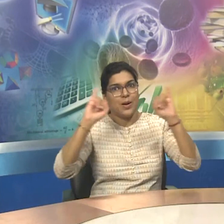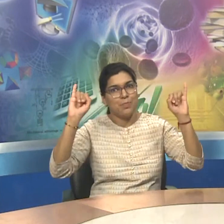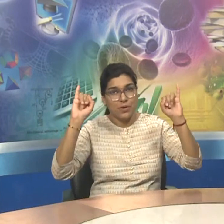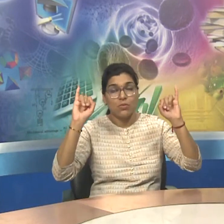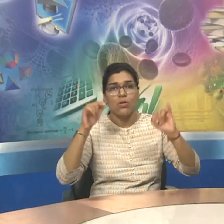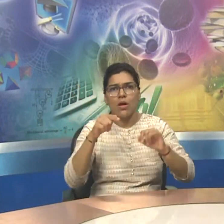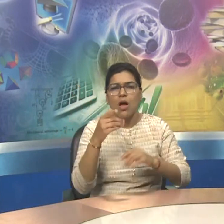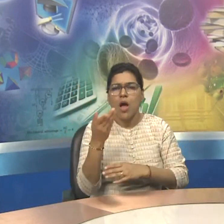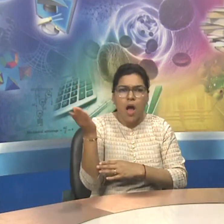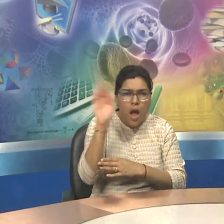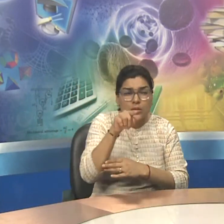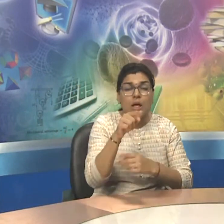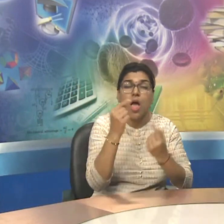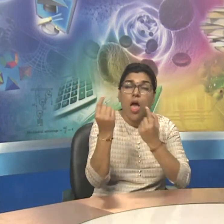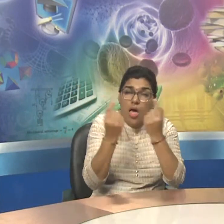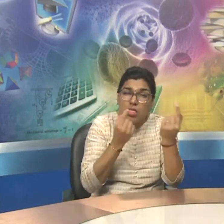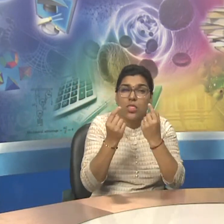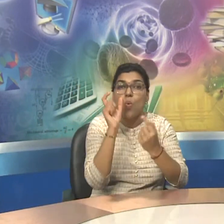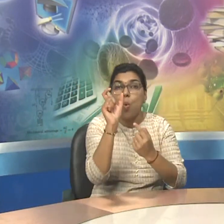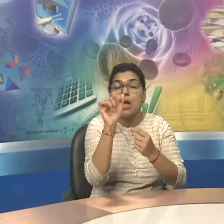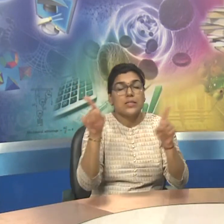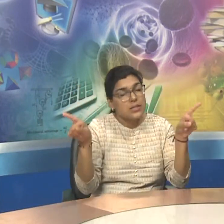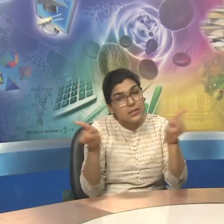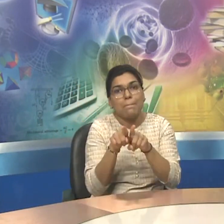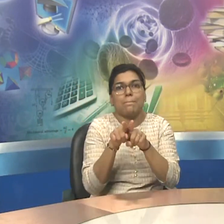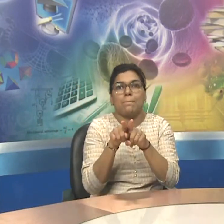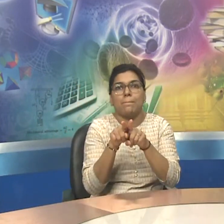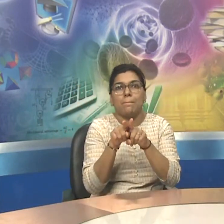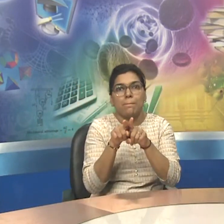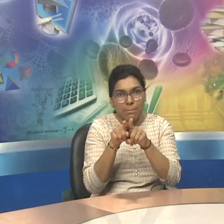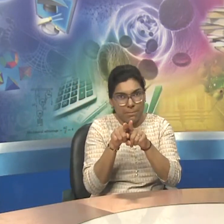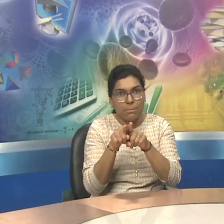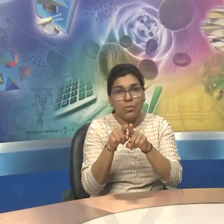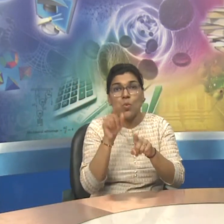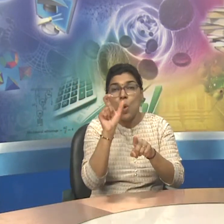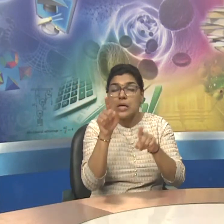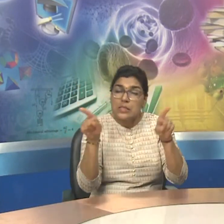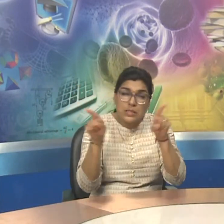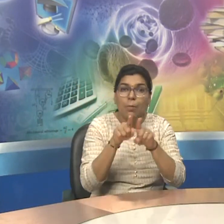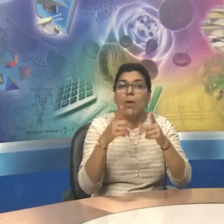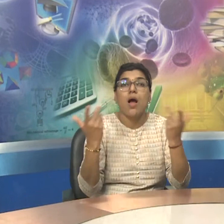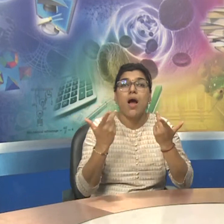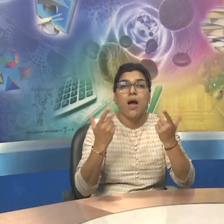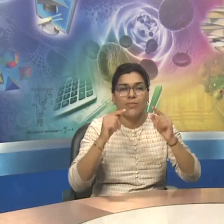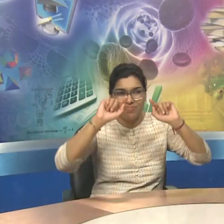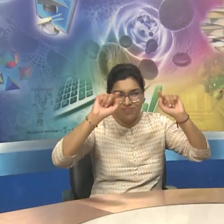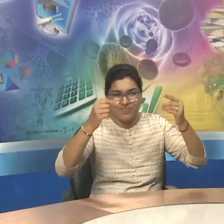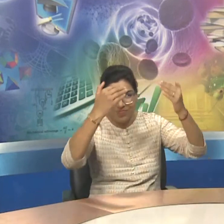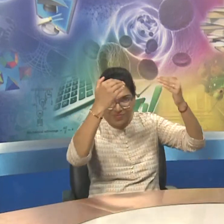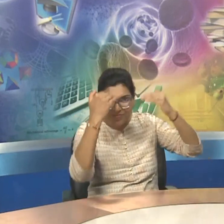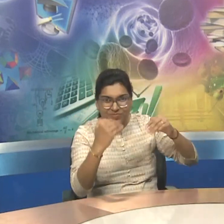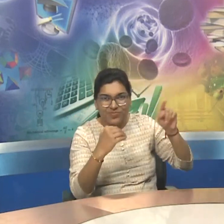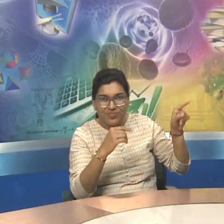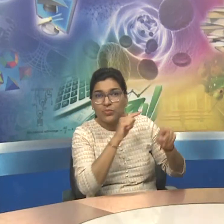liberty is derived from the dash word liber.